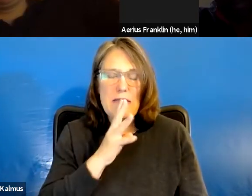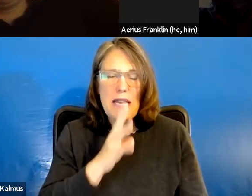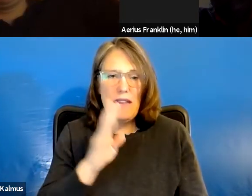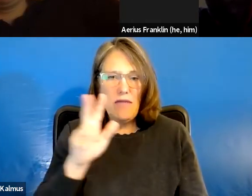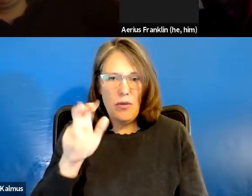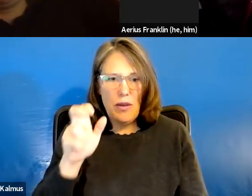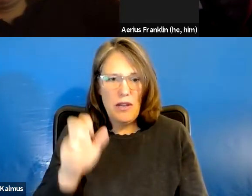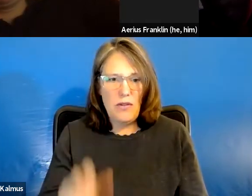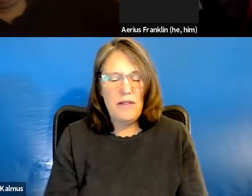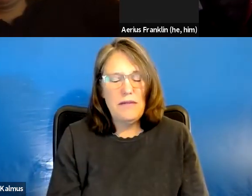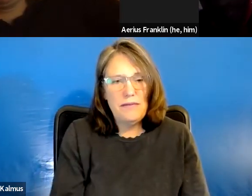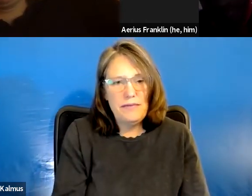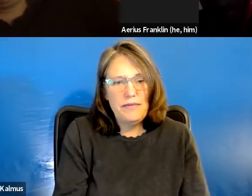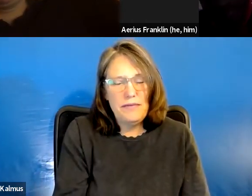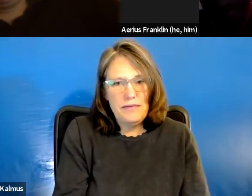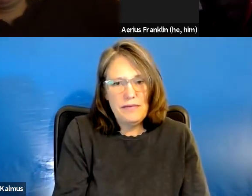300.